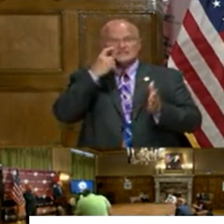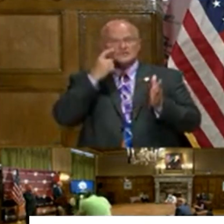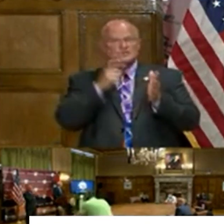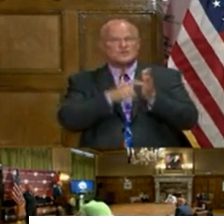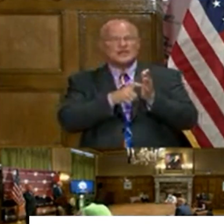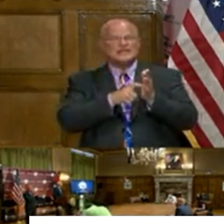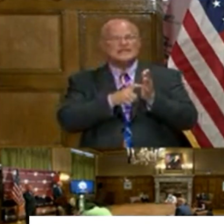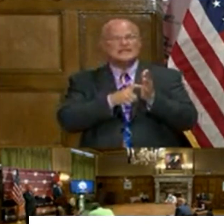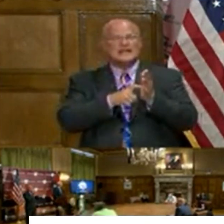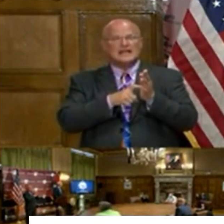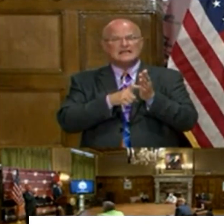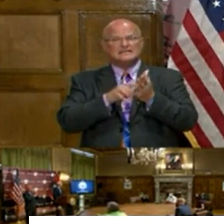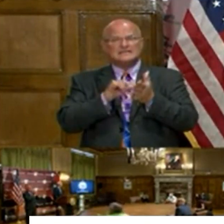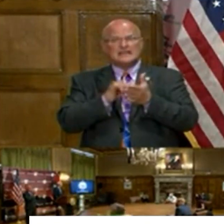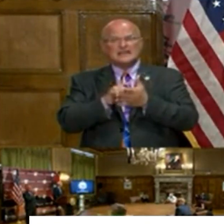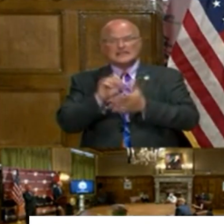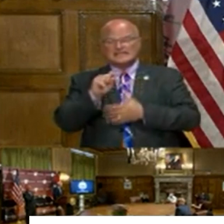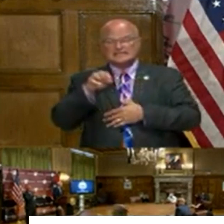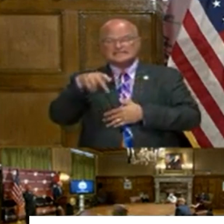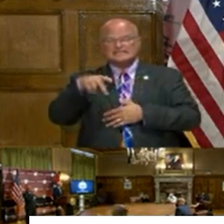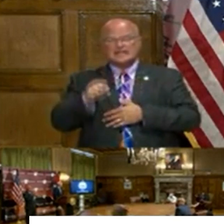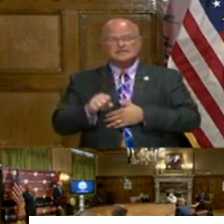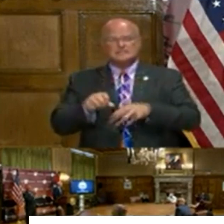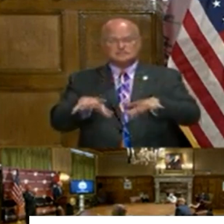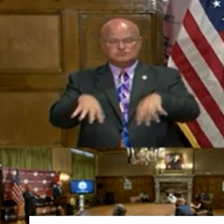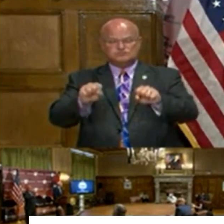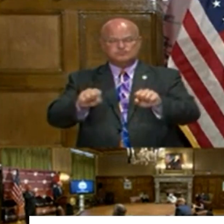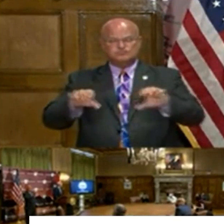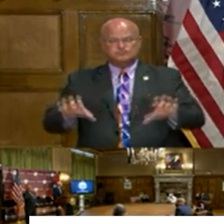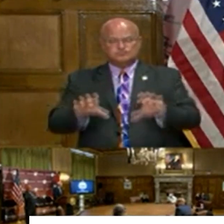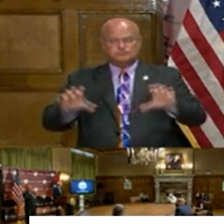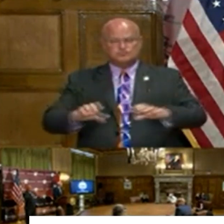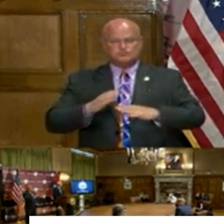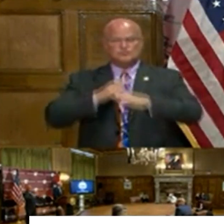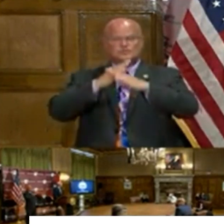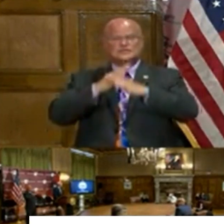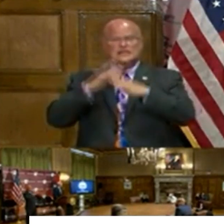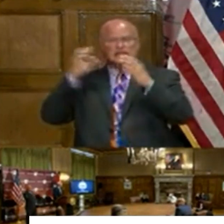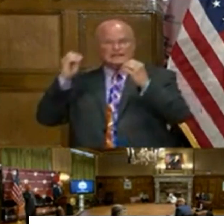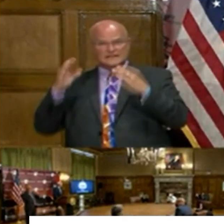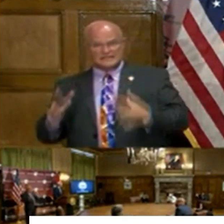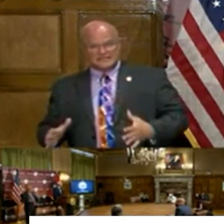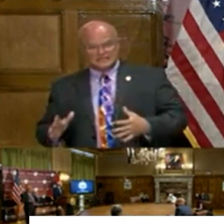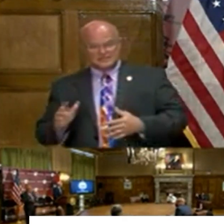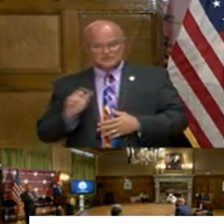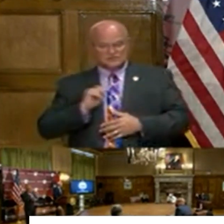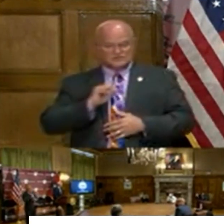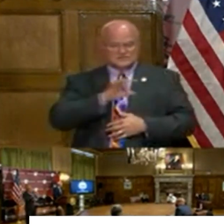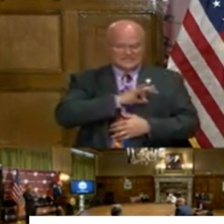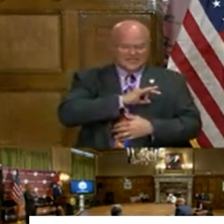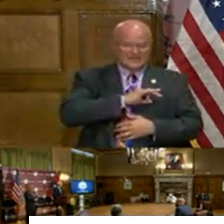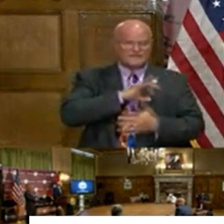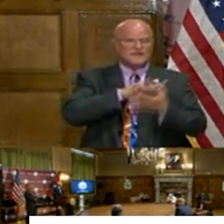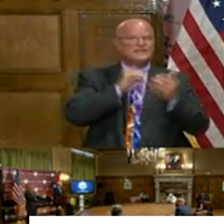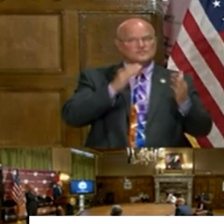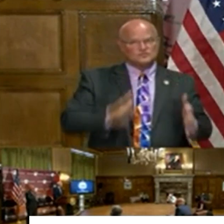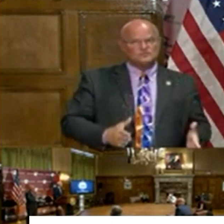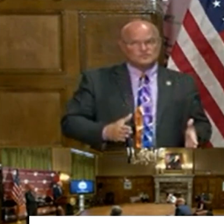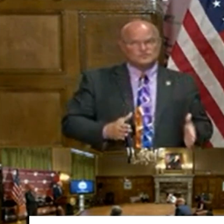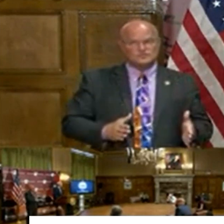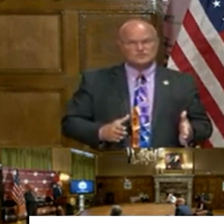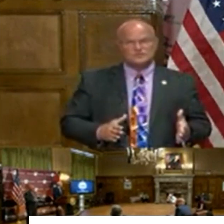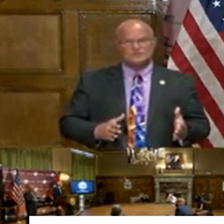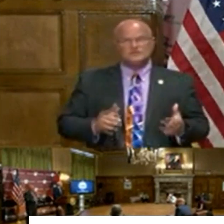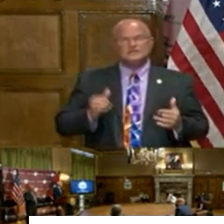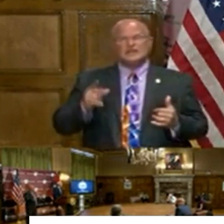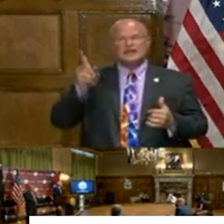recognize the steps that have been taken to protect both teachers, staff, and the students. Now